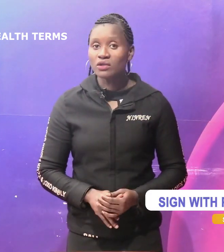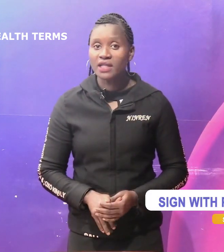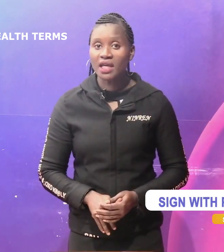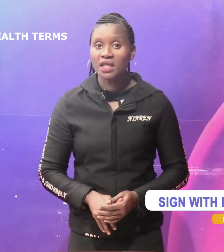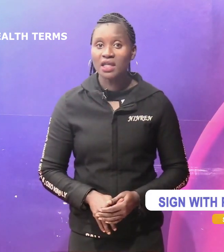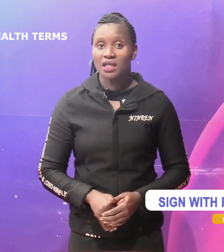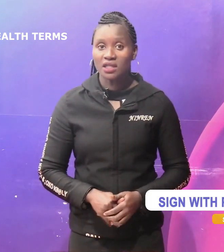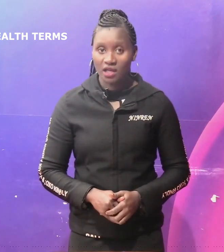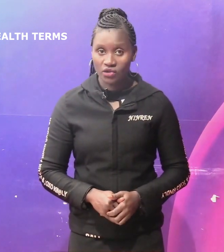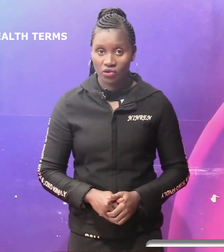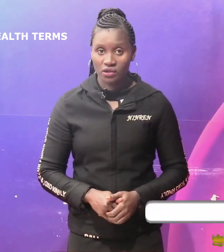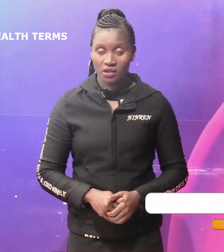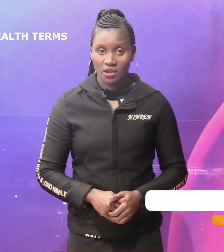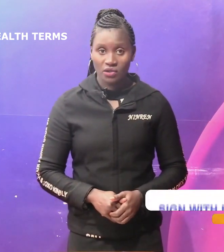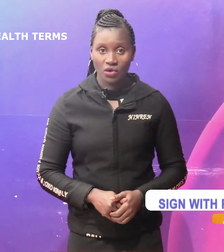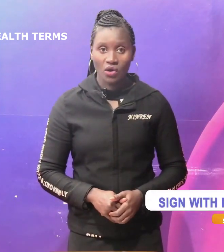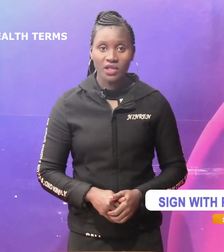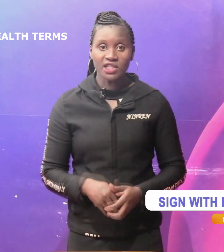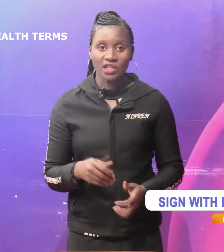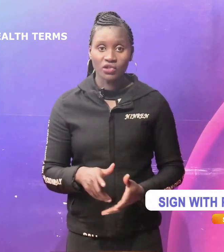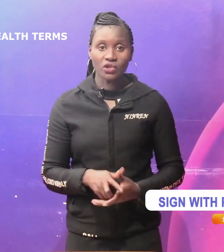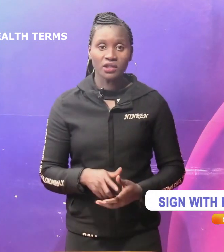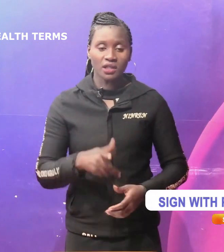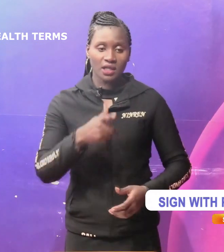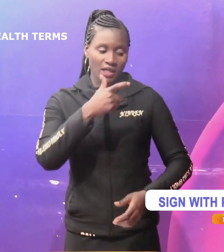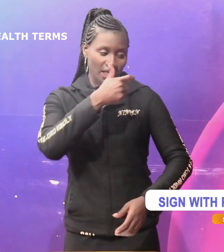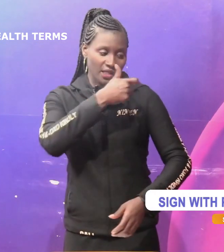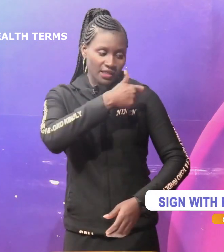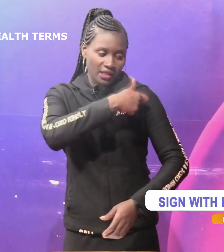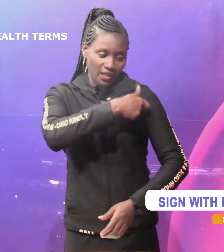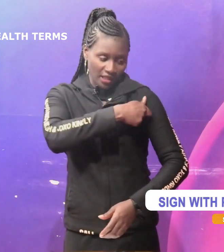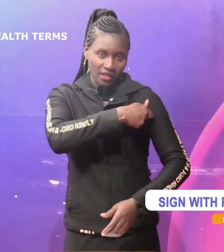sign injection? So injection, like this. Injection.